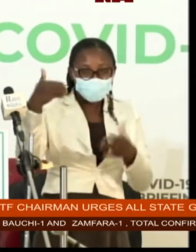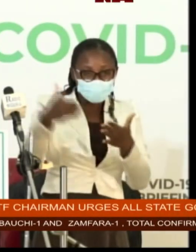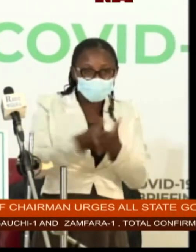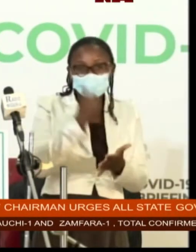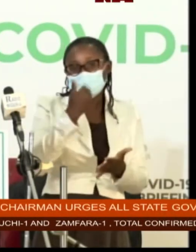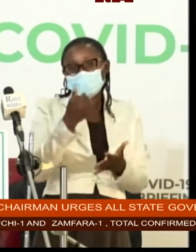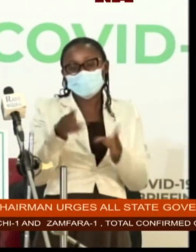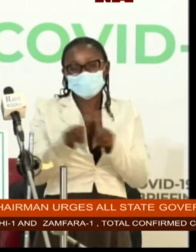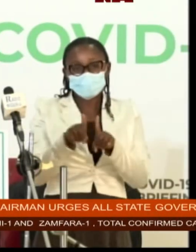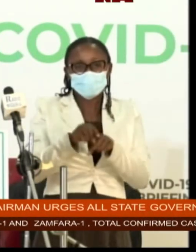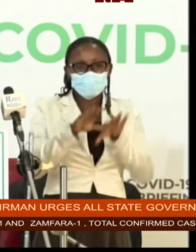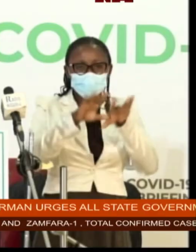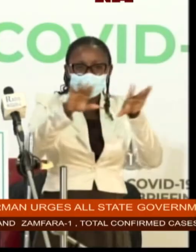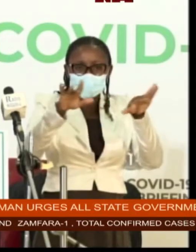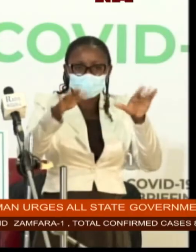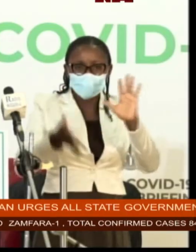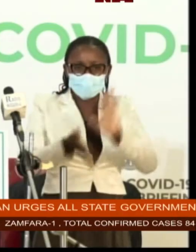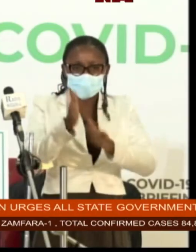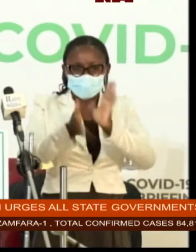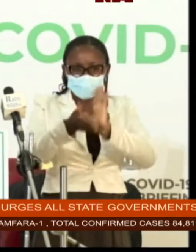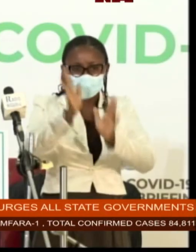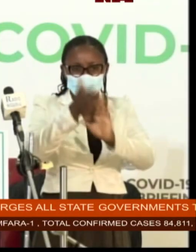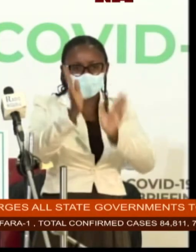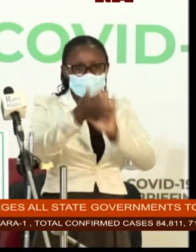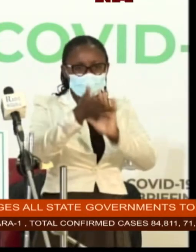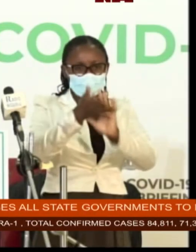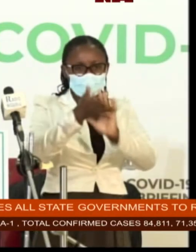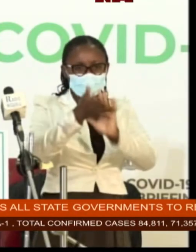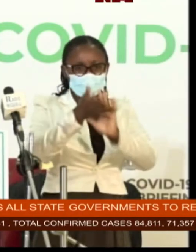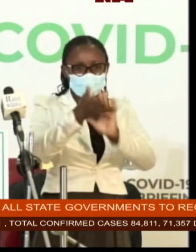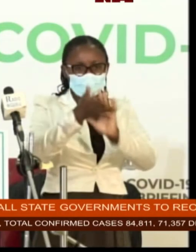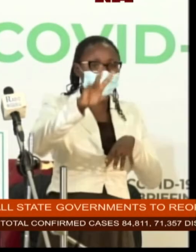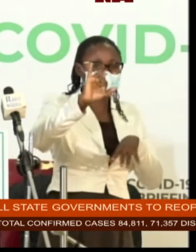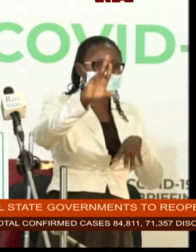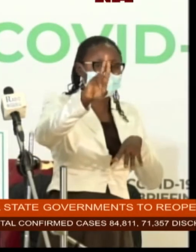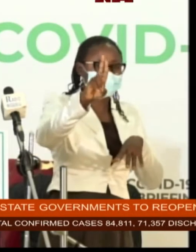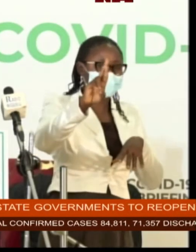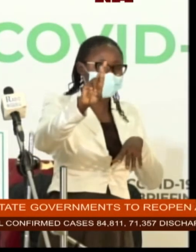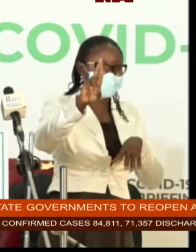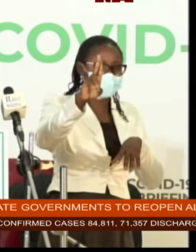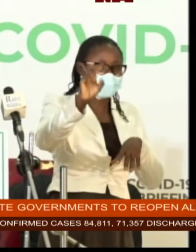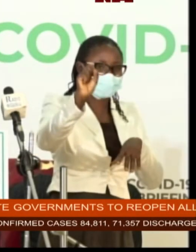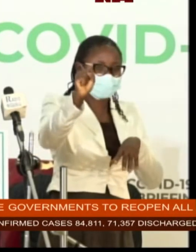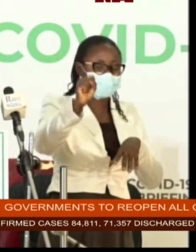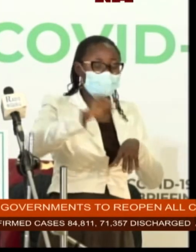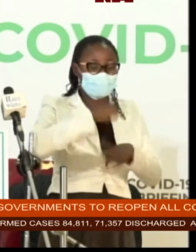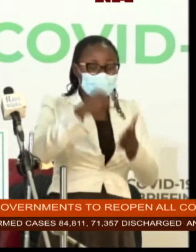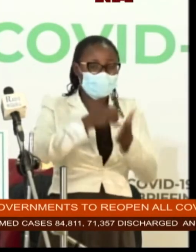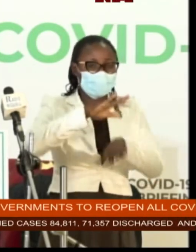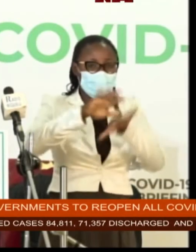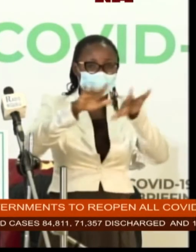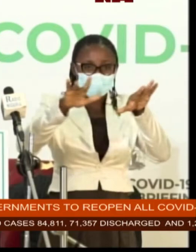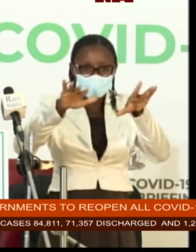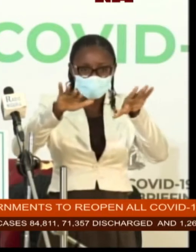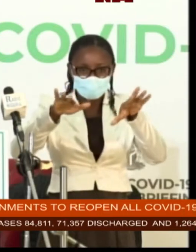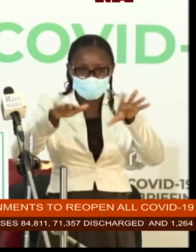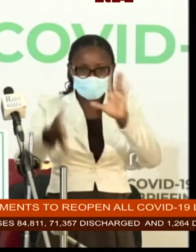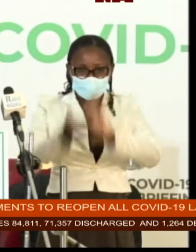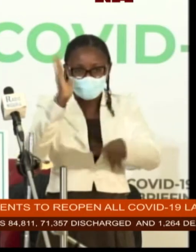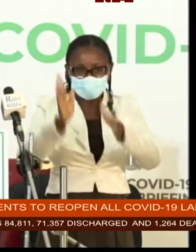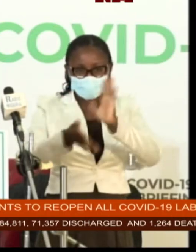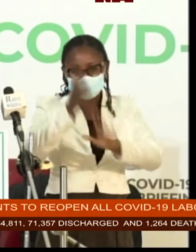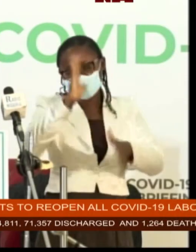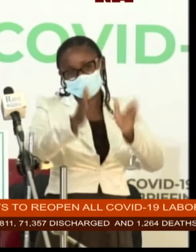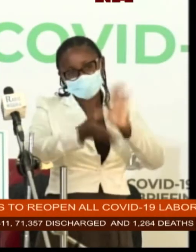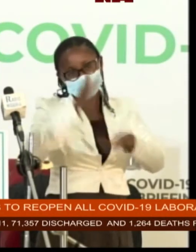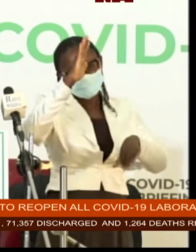fake news spread even faster than the virus itself. It spread faster than new strain,